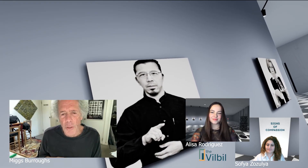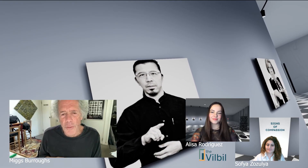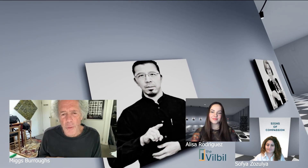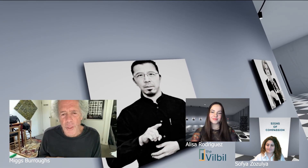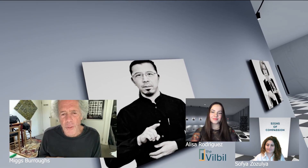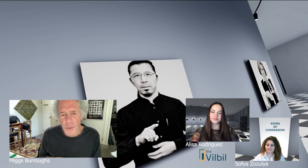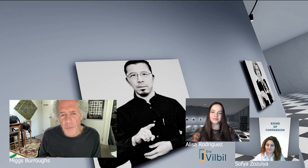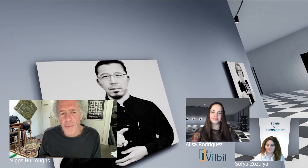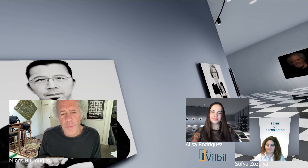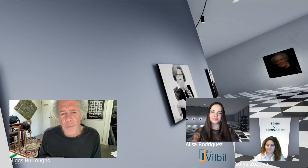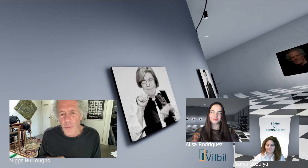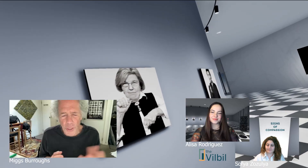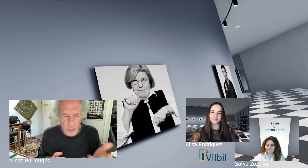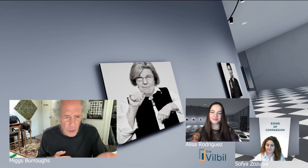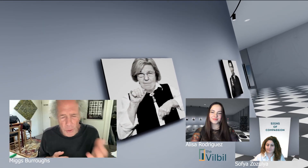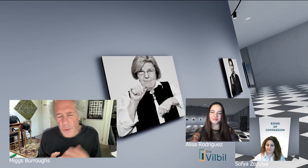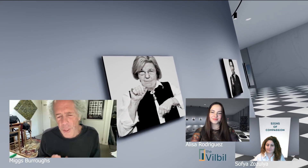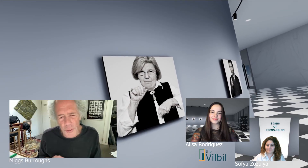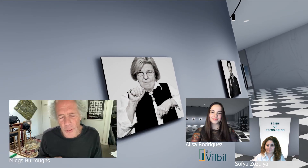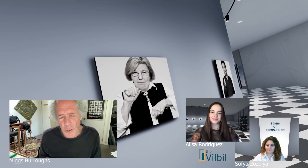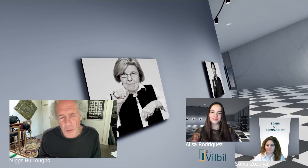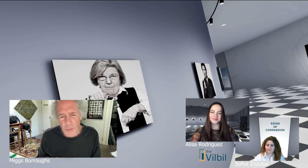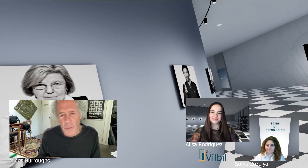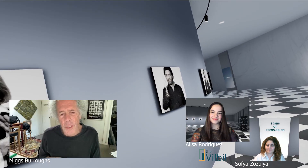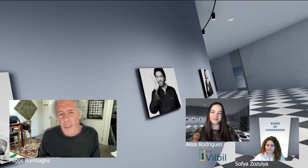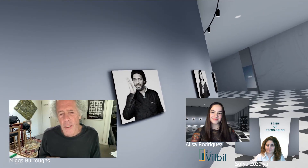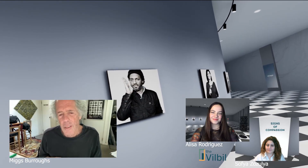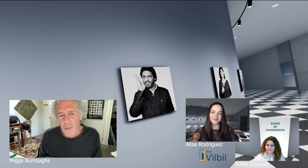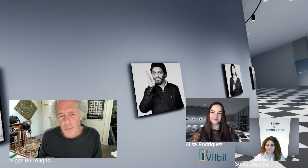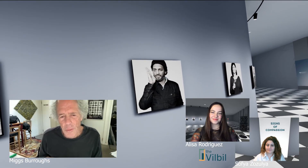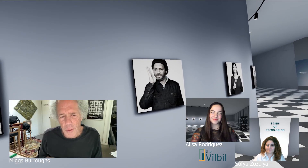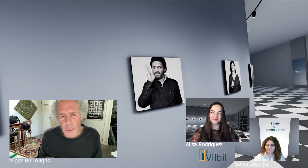powerful ways, which I see you doing. So it's very